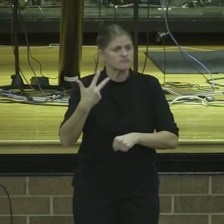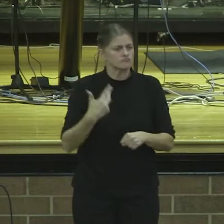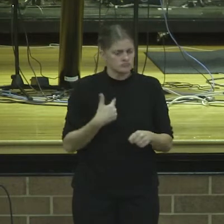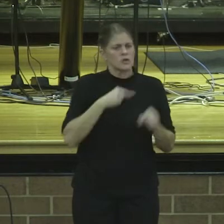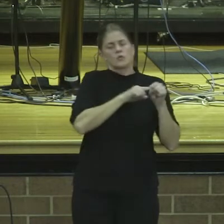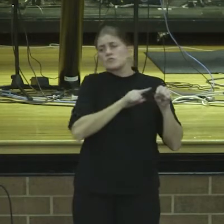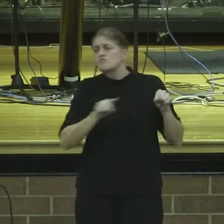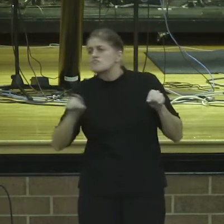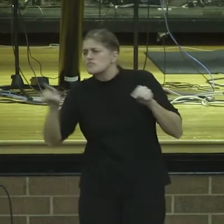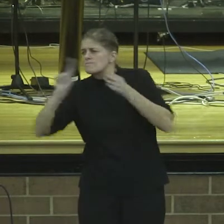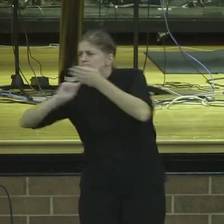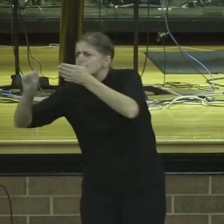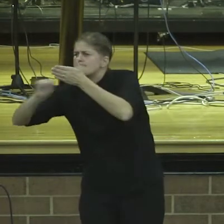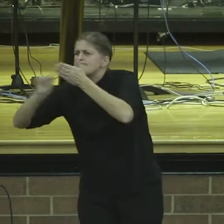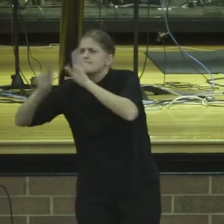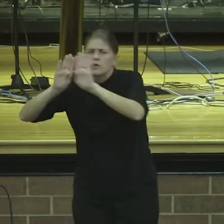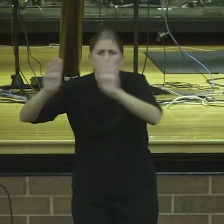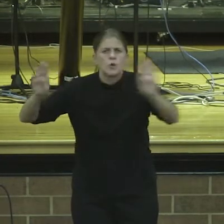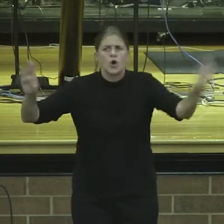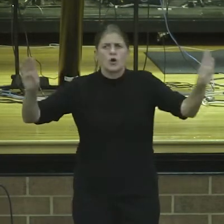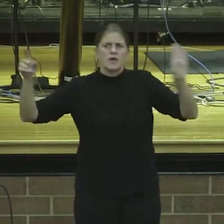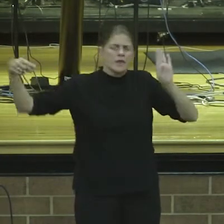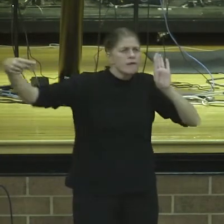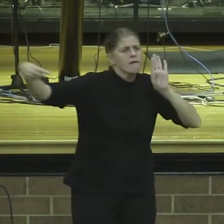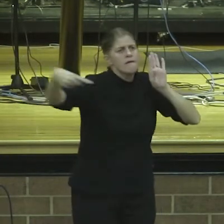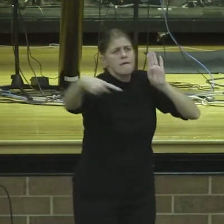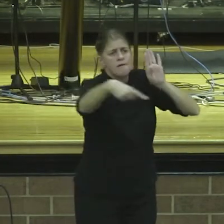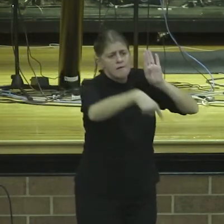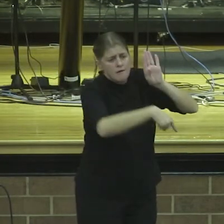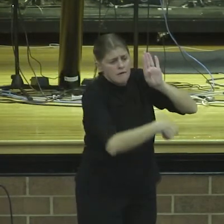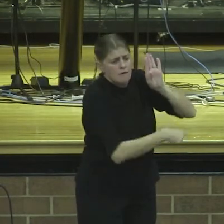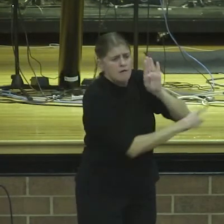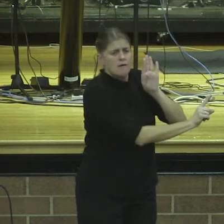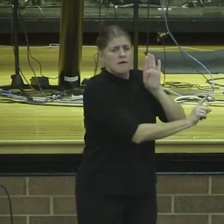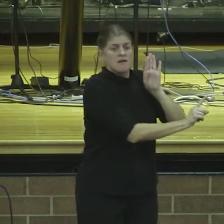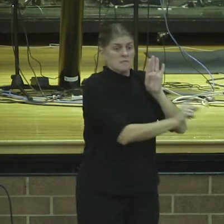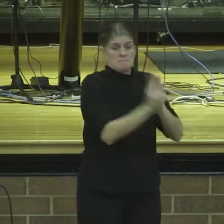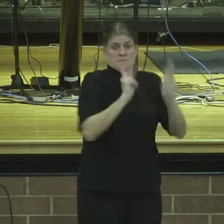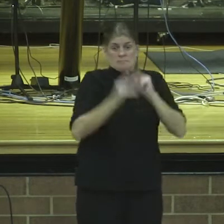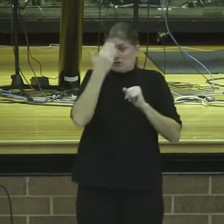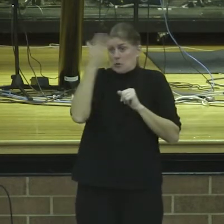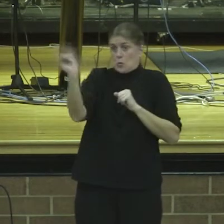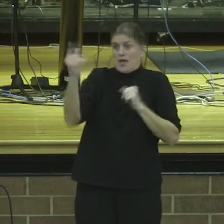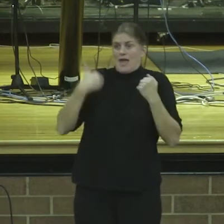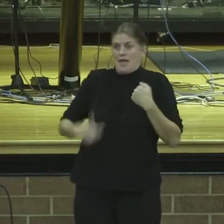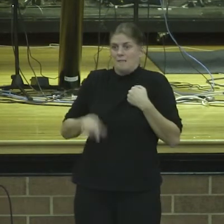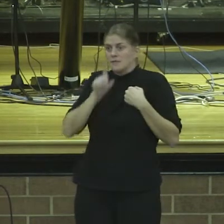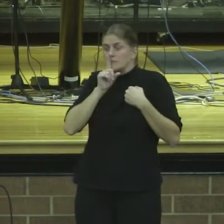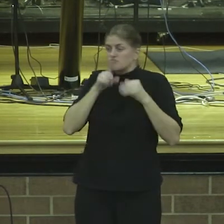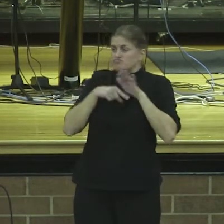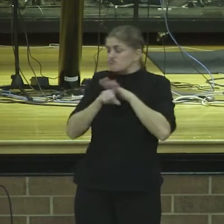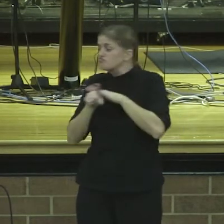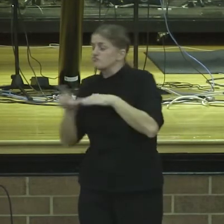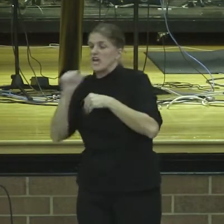night and inspected the wall. Then I turned back and entered by the valley gate and so returned. The officials did not know where I had gone or what I was doing. I